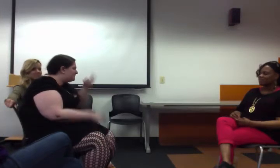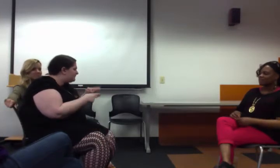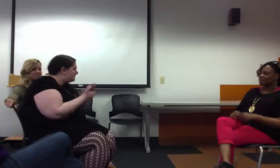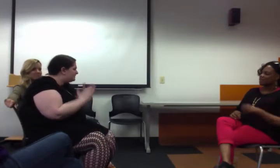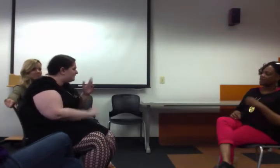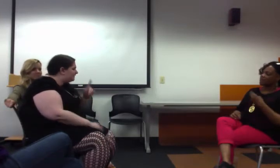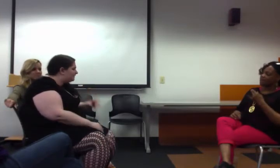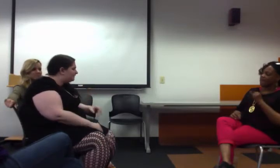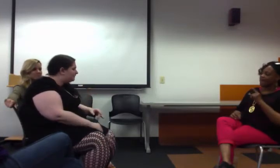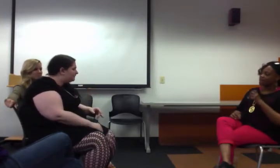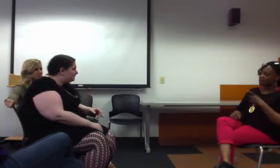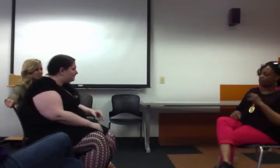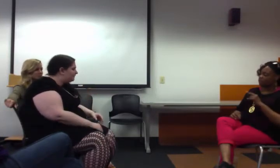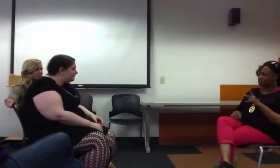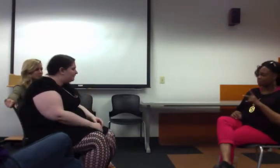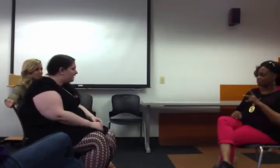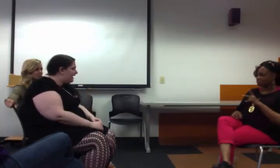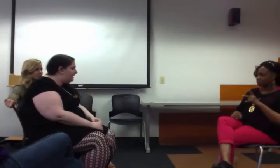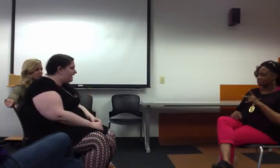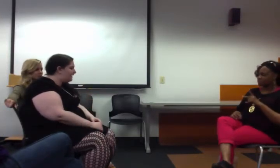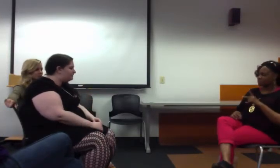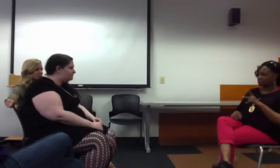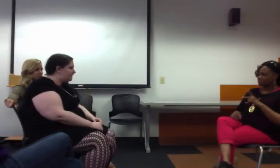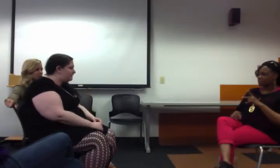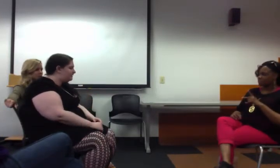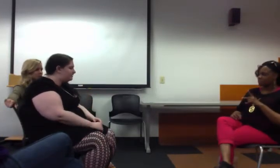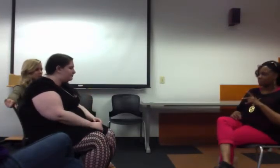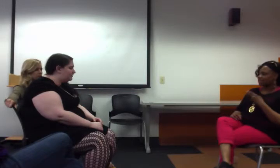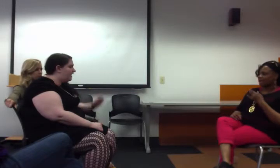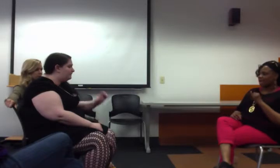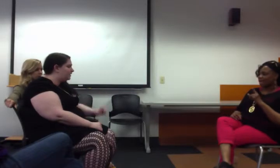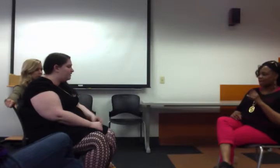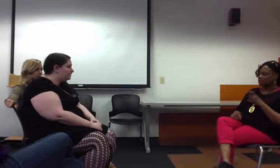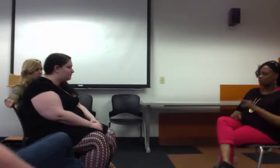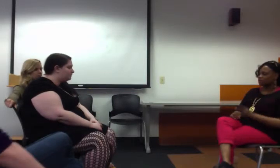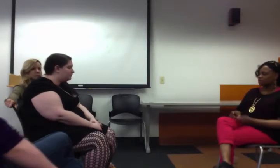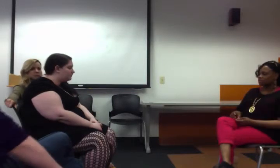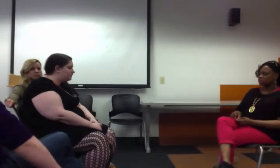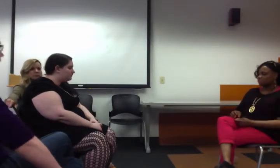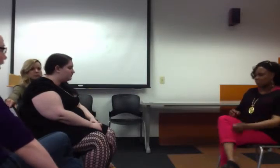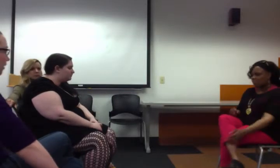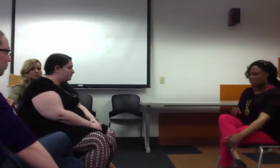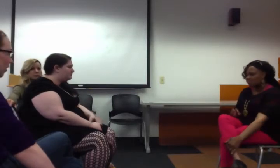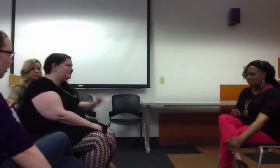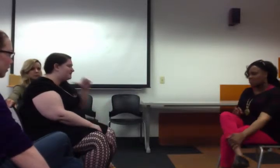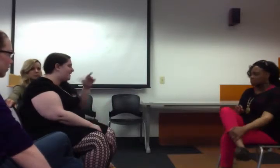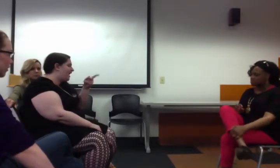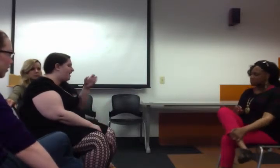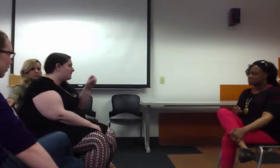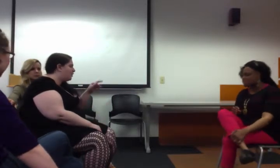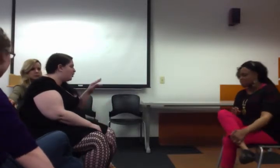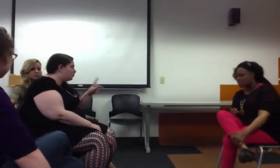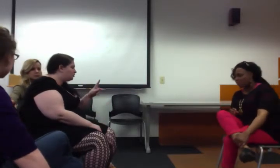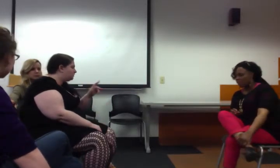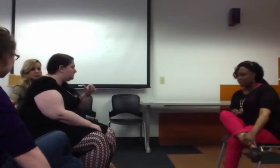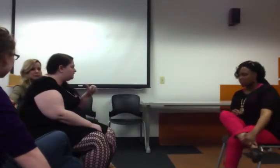It'll come to me in a minute. Highlands Park? Hyde Park? It's not Hyde Park. There's another